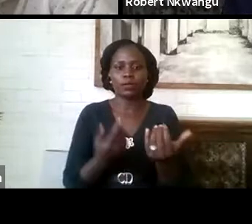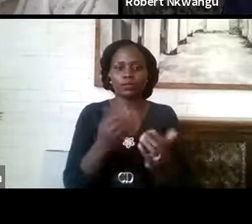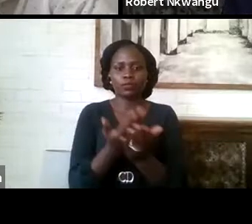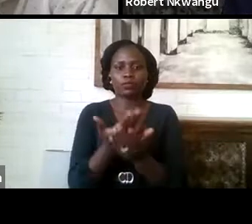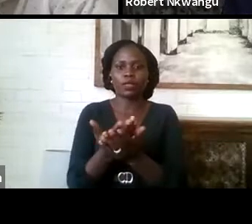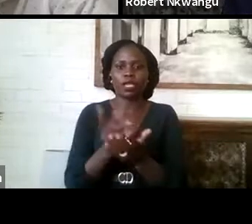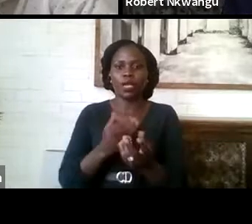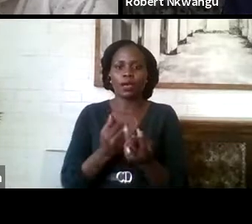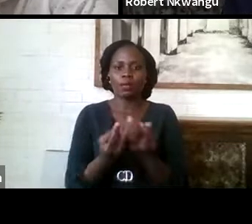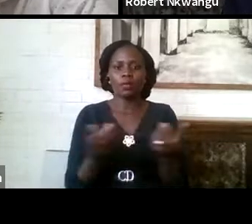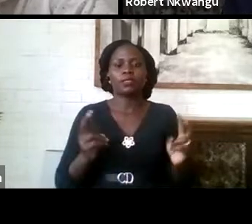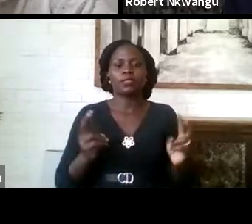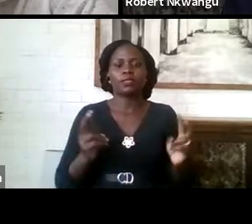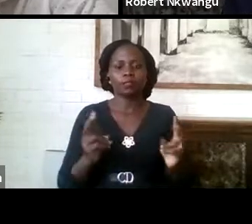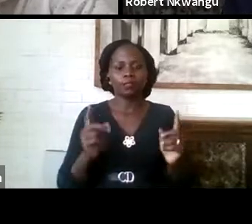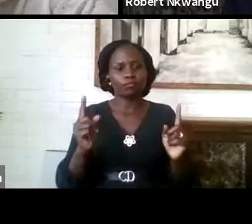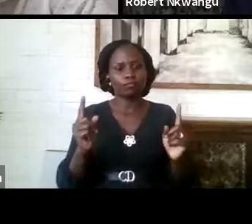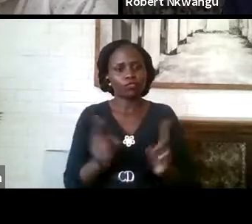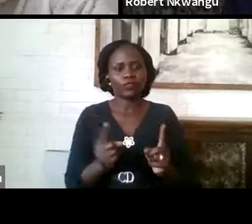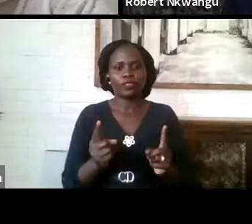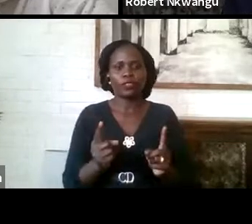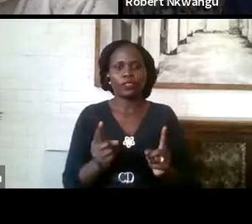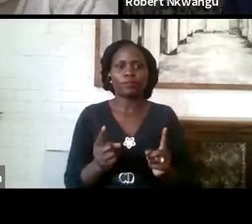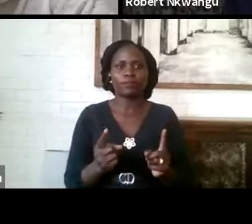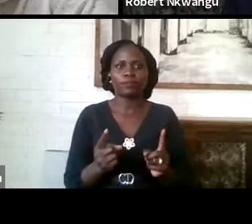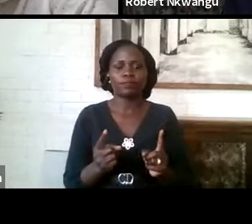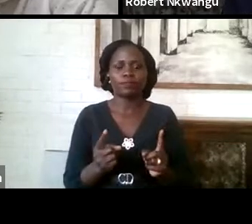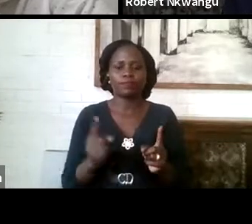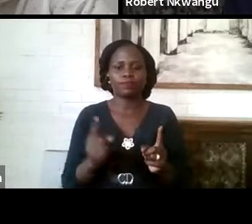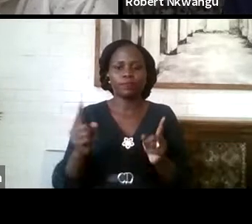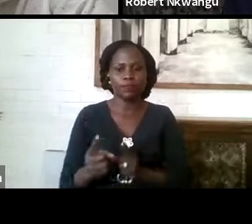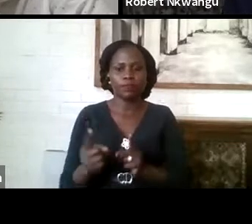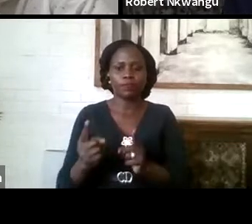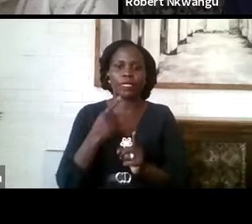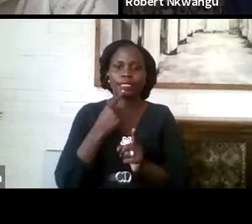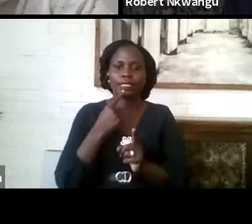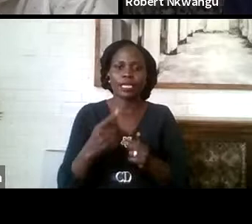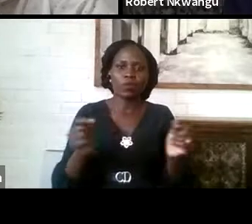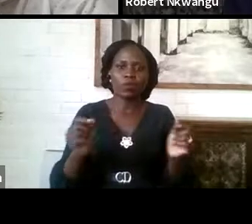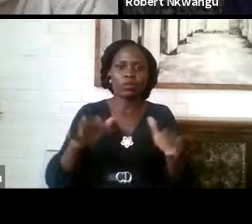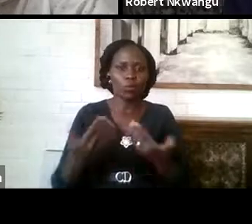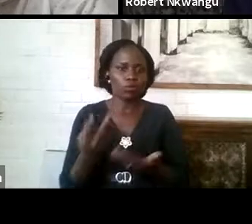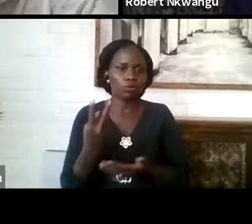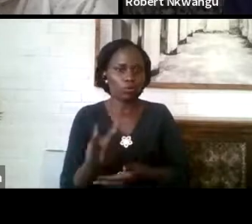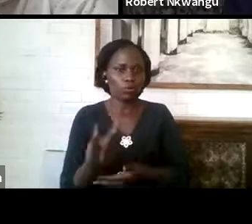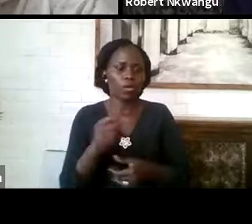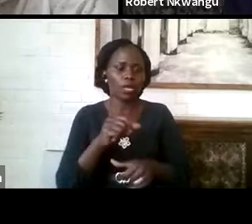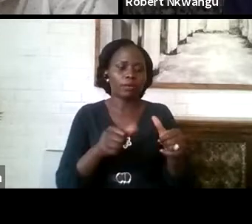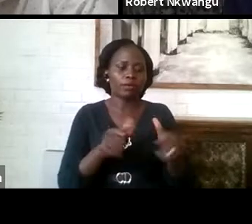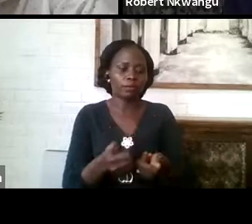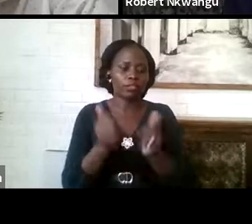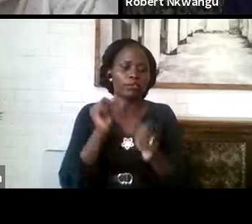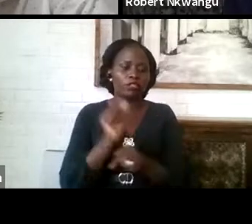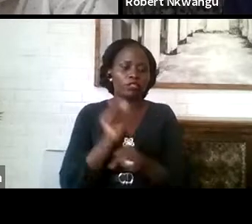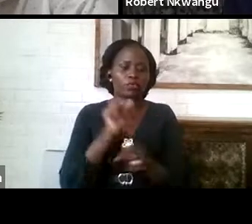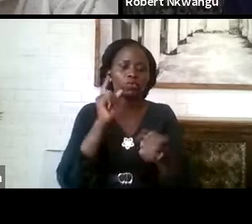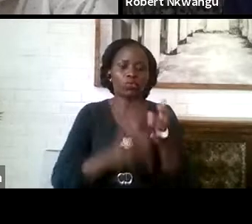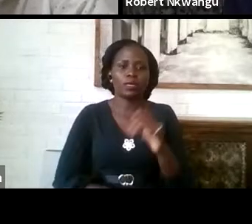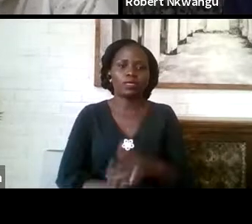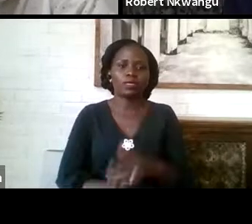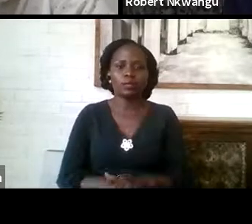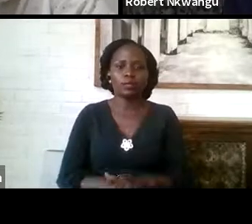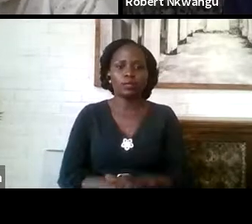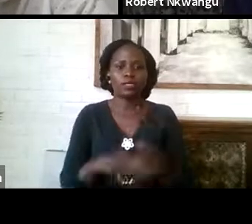briefly say a word or two about themselves and what they do. I'll start with the Colorado.